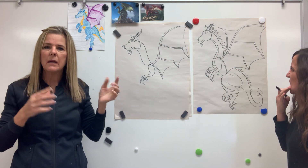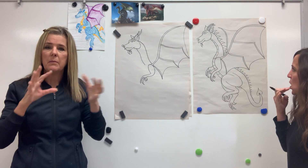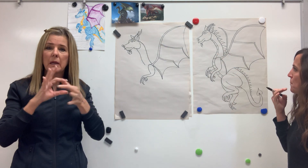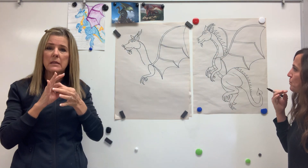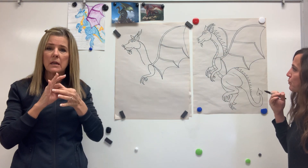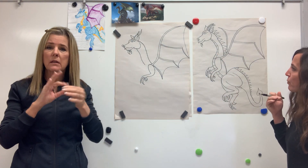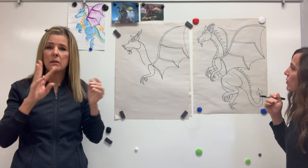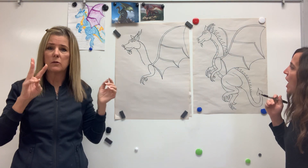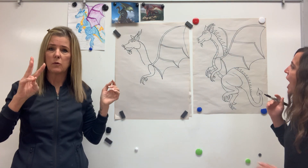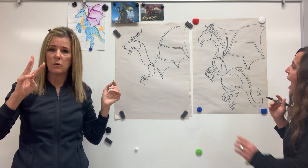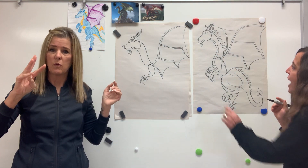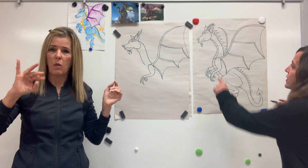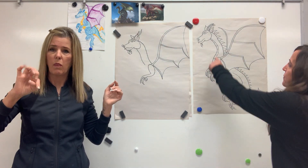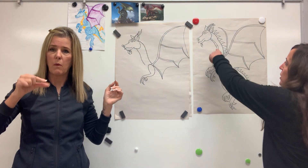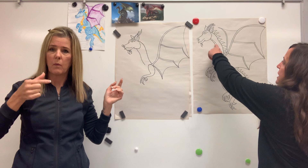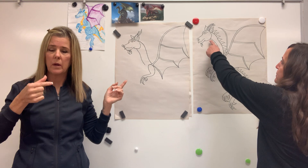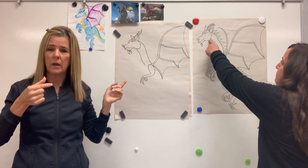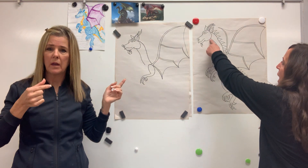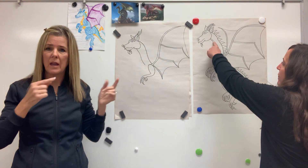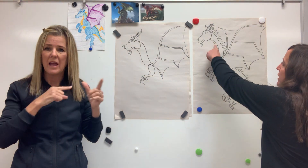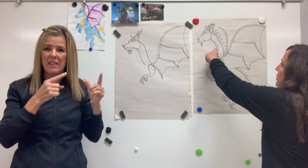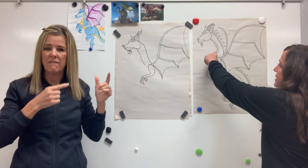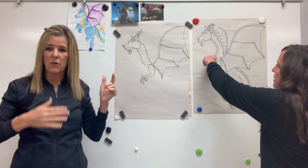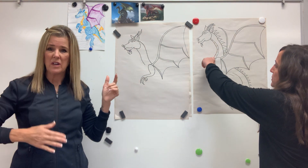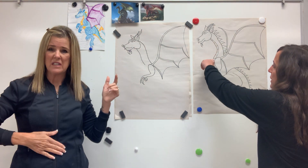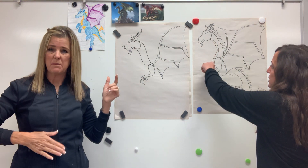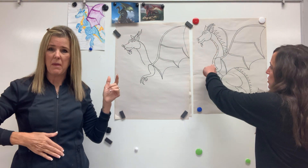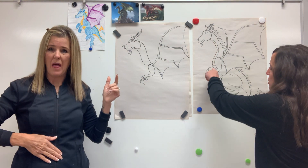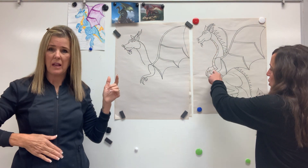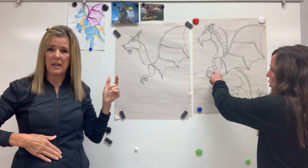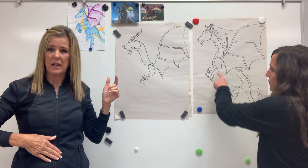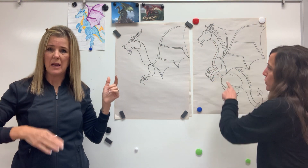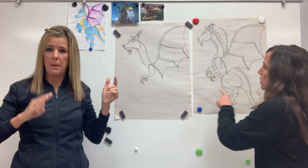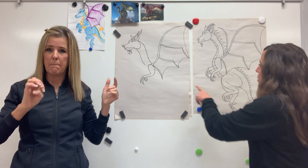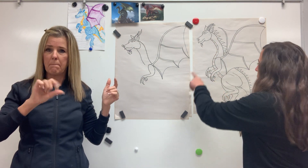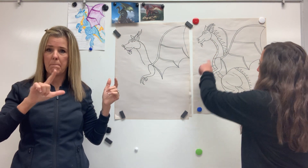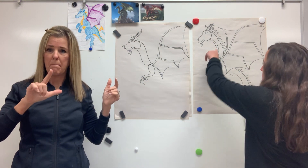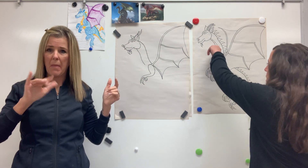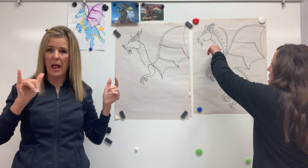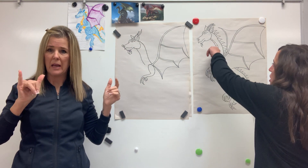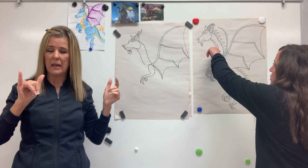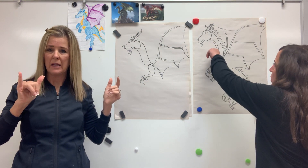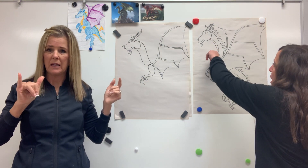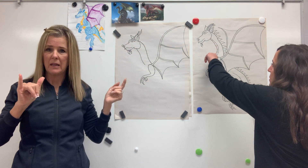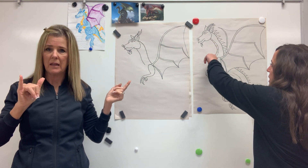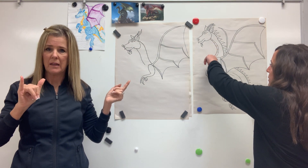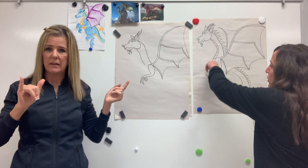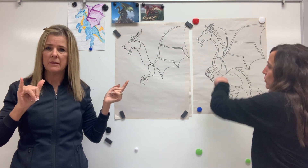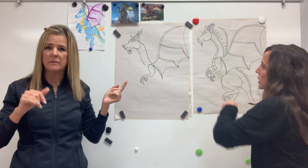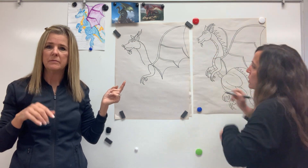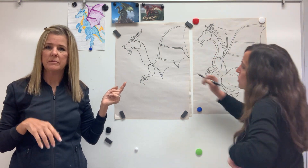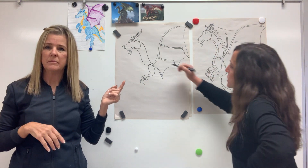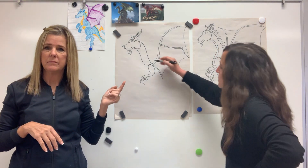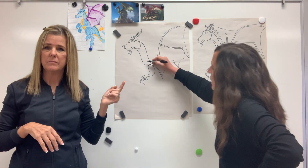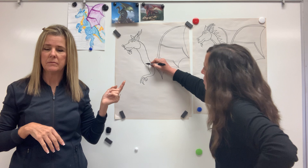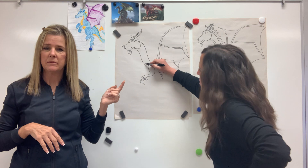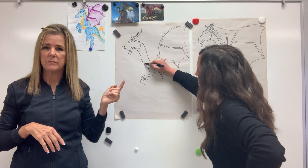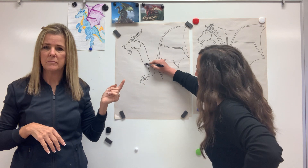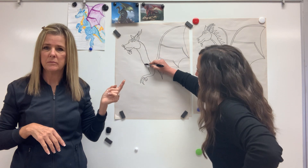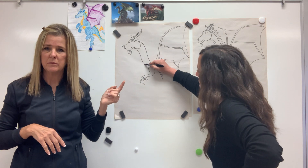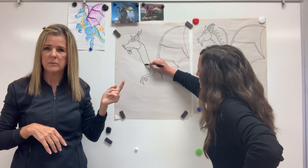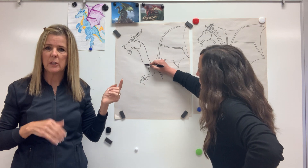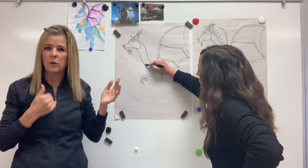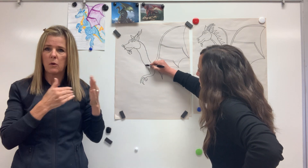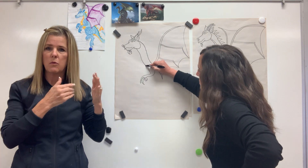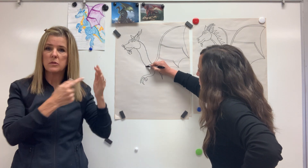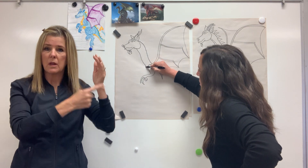you need to do. And then for his belly, notice how his belly starts to curve forward a little bit. So I'm gonna keep it really close to my